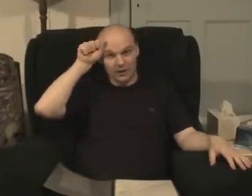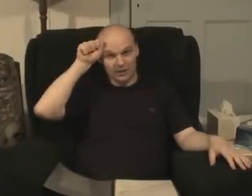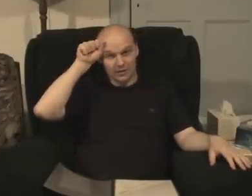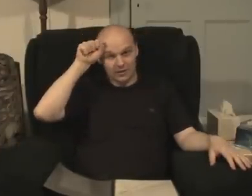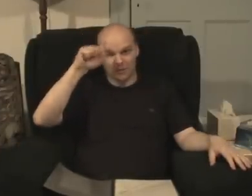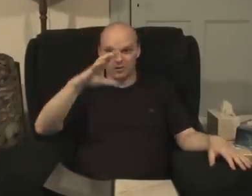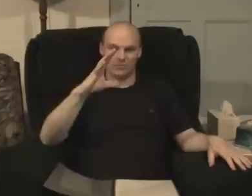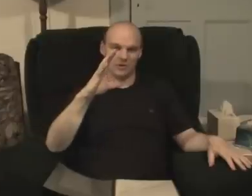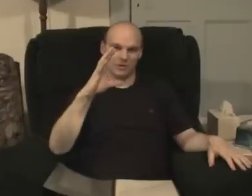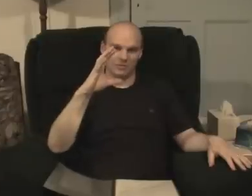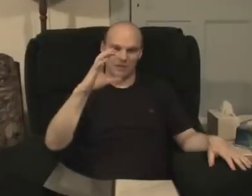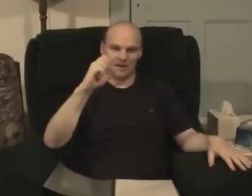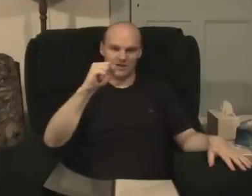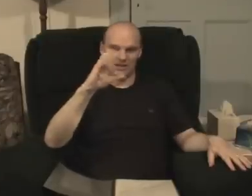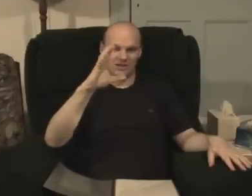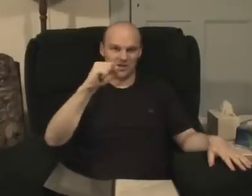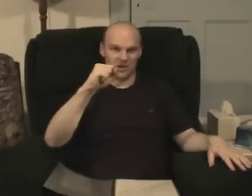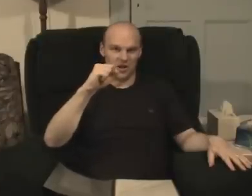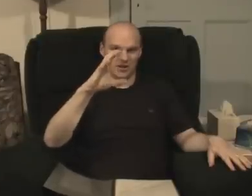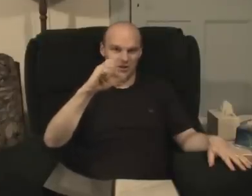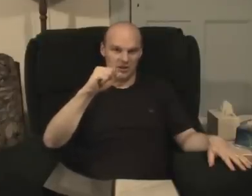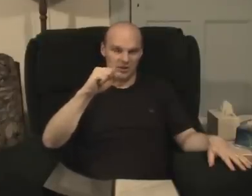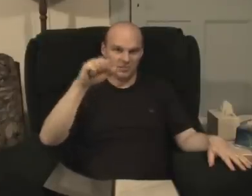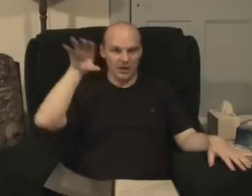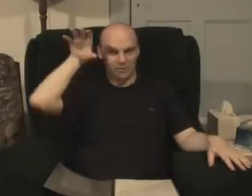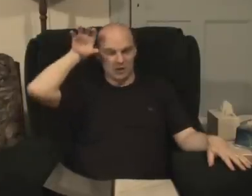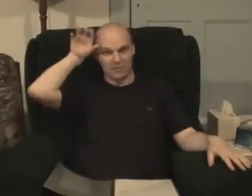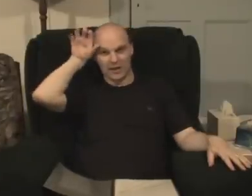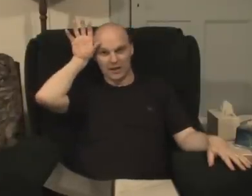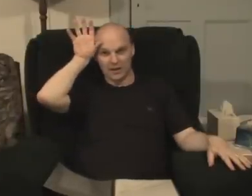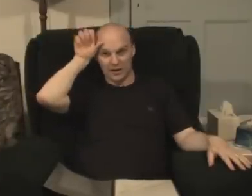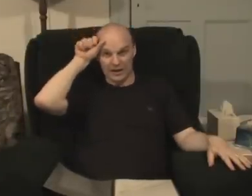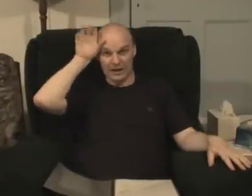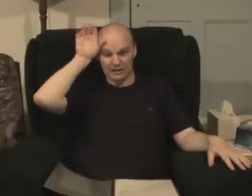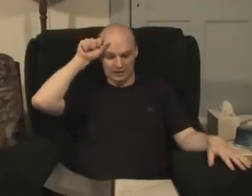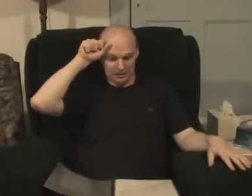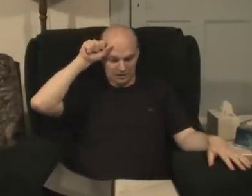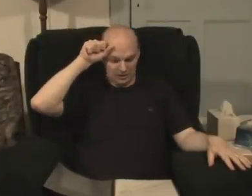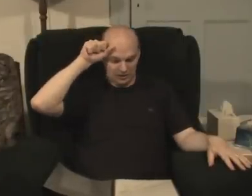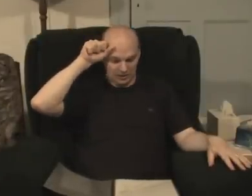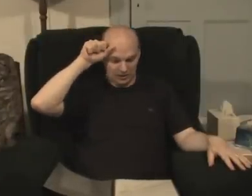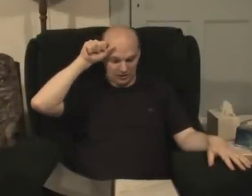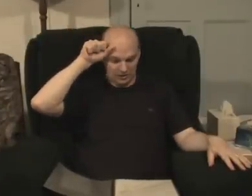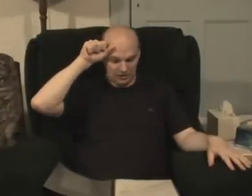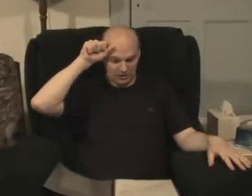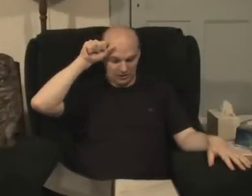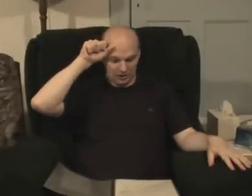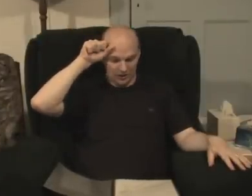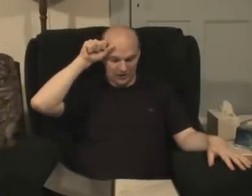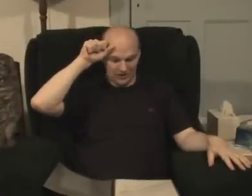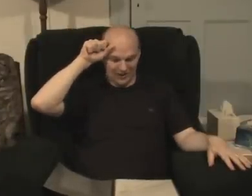Remember, so I'm making this sign, but up here on my head, again. No, not